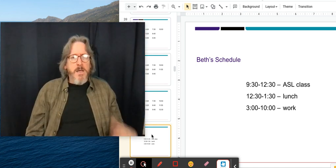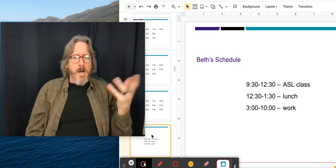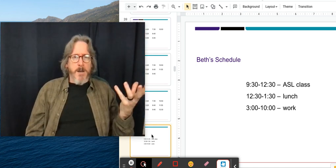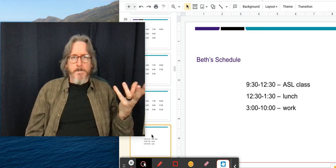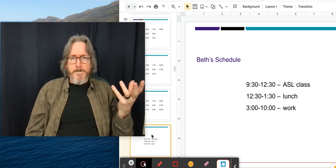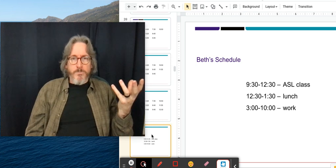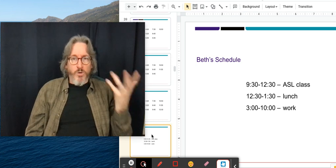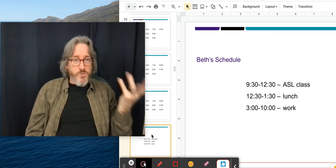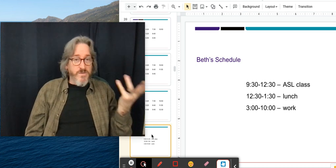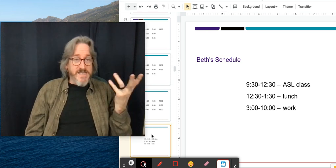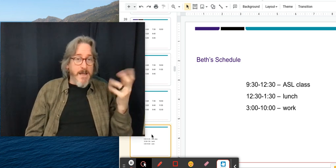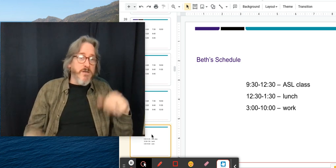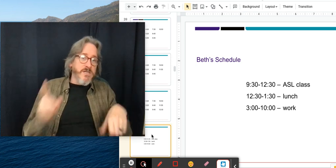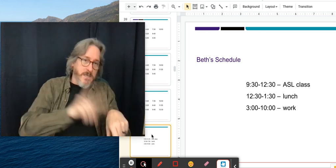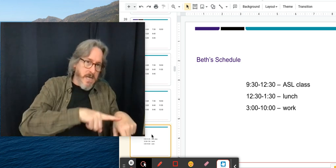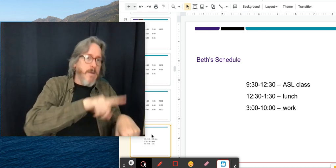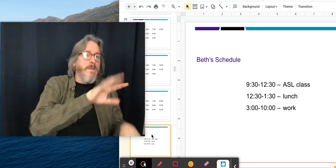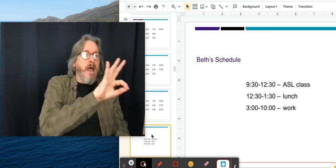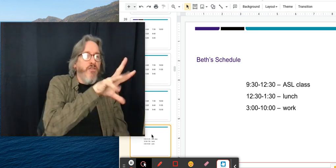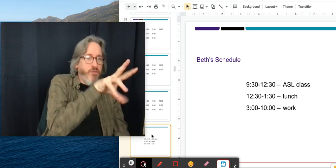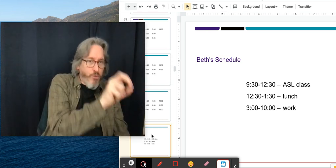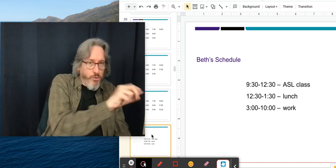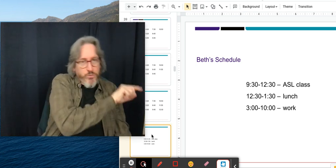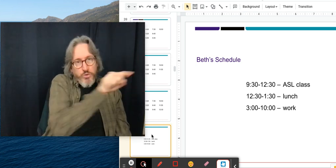sign. Once we've established